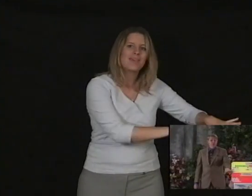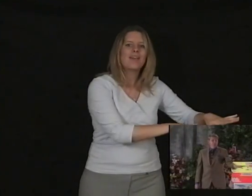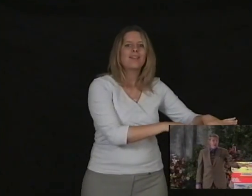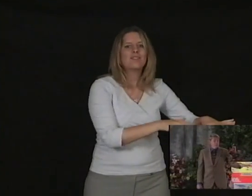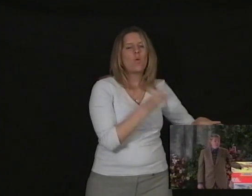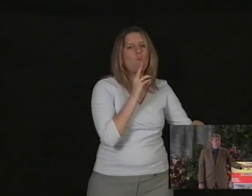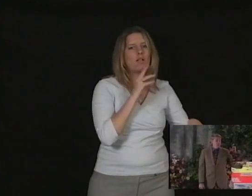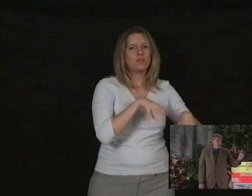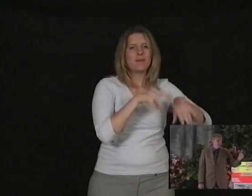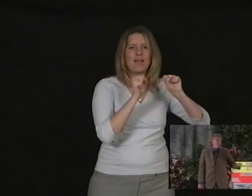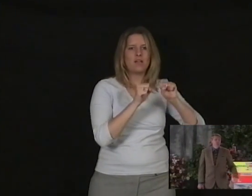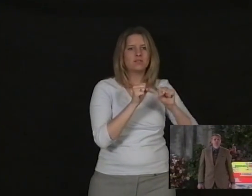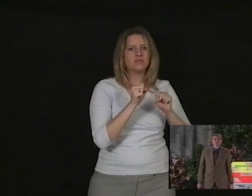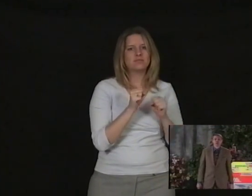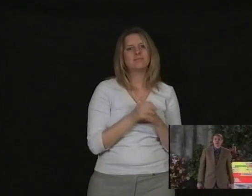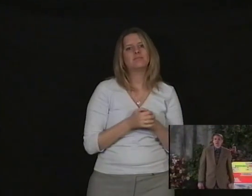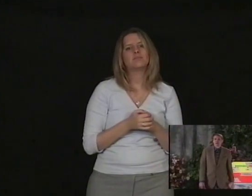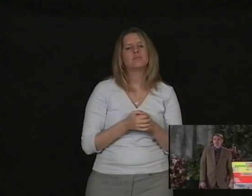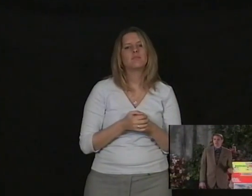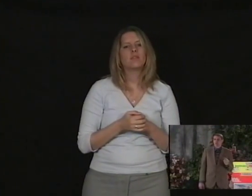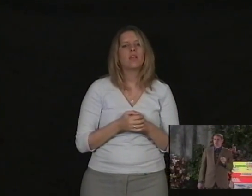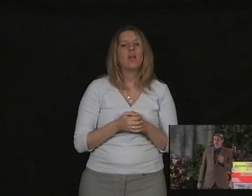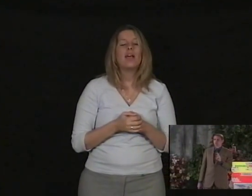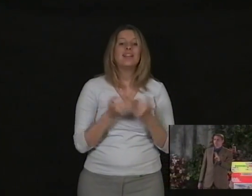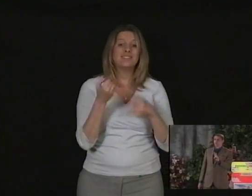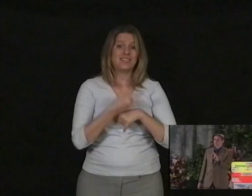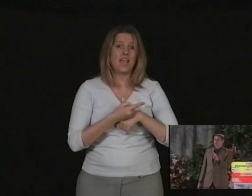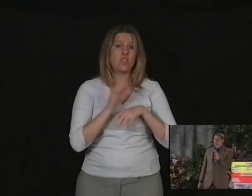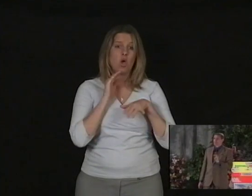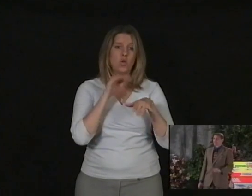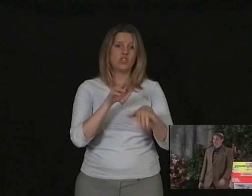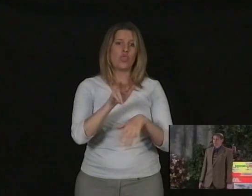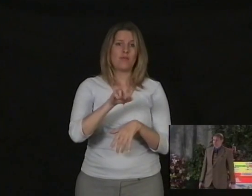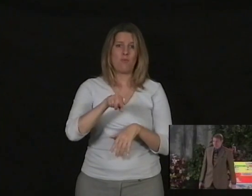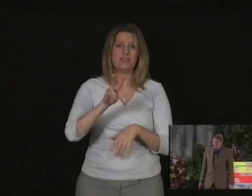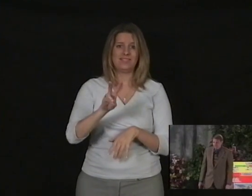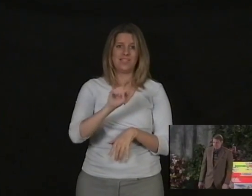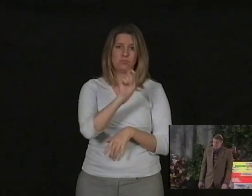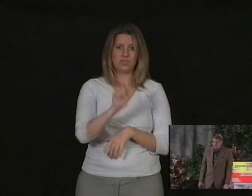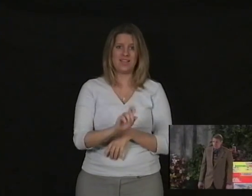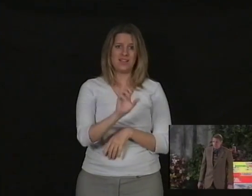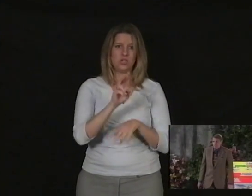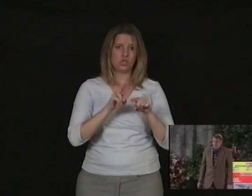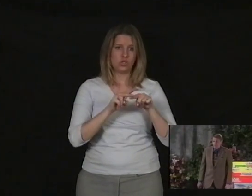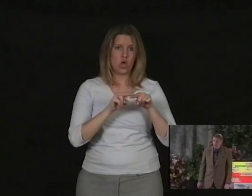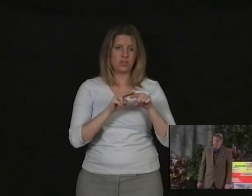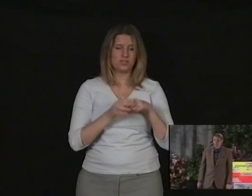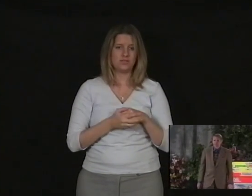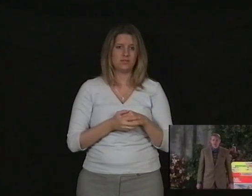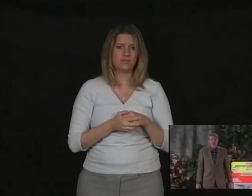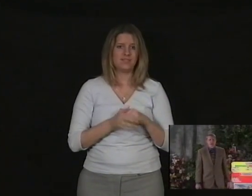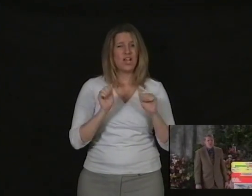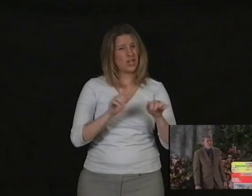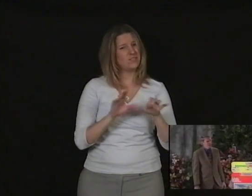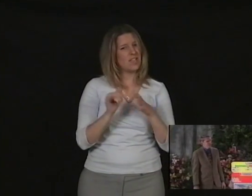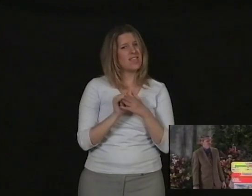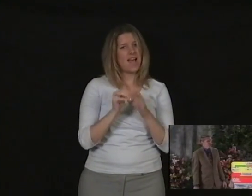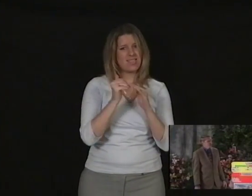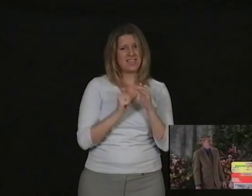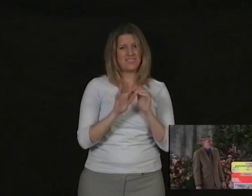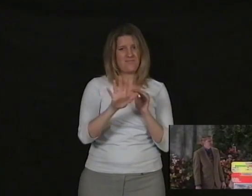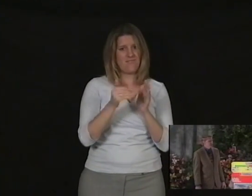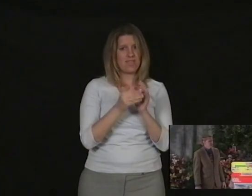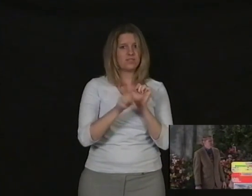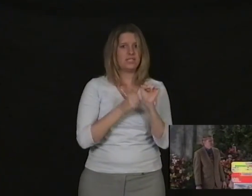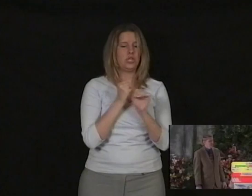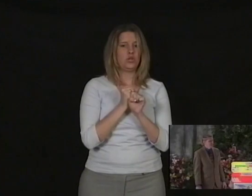The minerals don't come out, just the water. Today, the oceans are 3.6% salt. They could have done that in less than